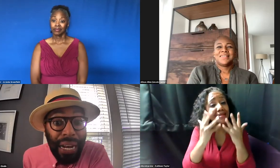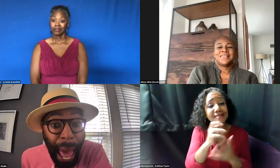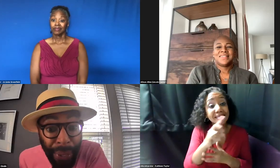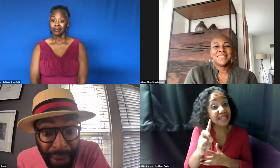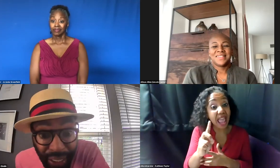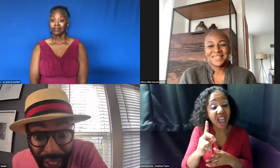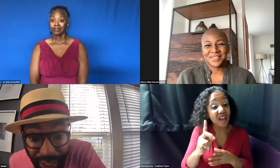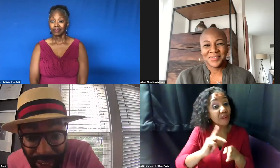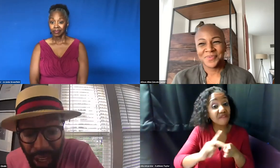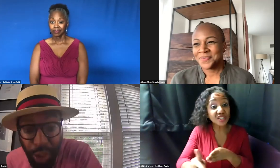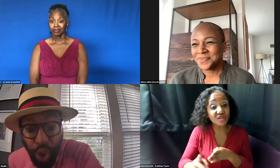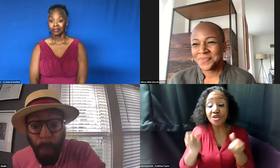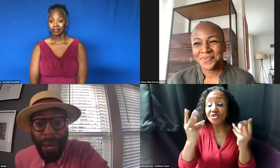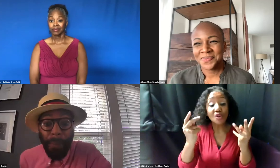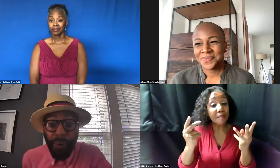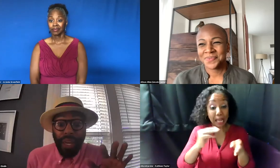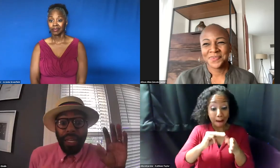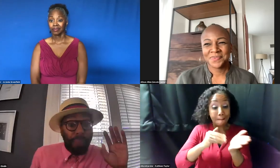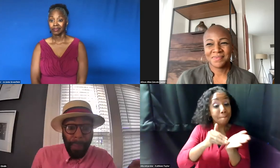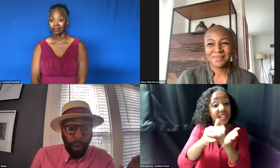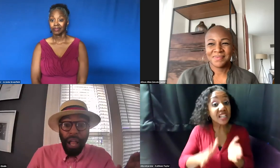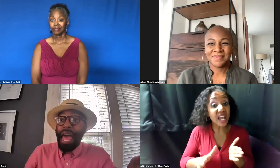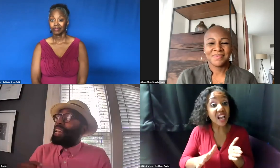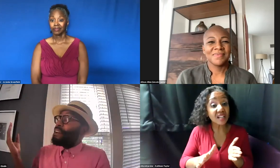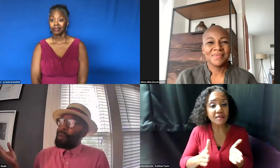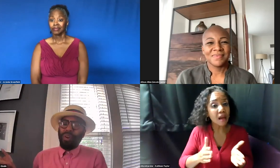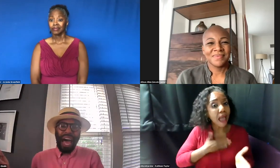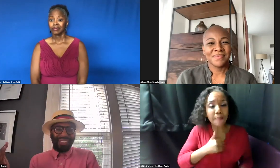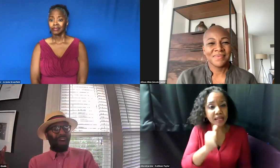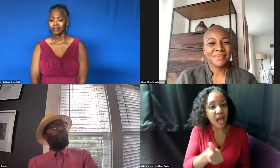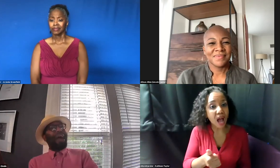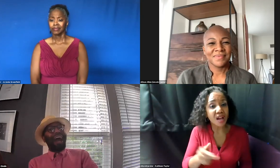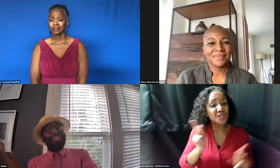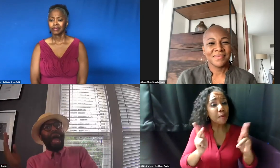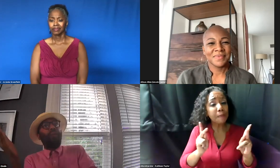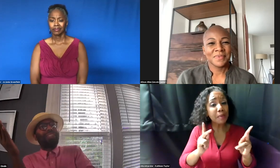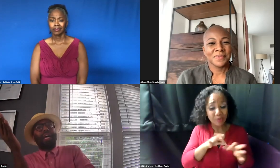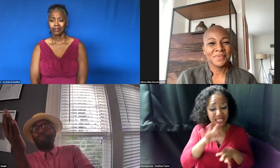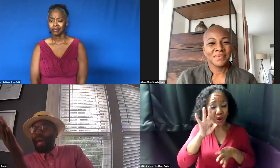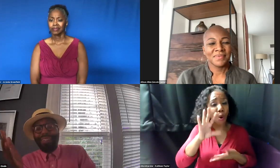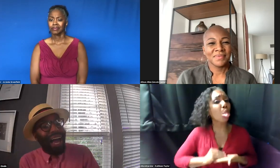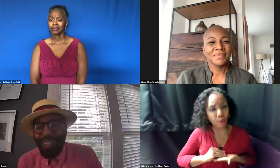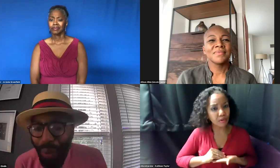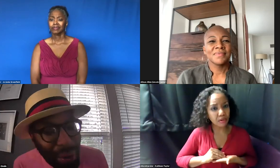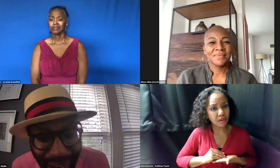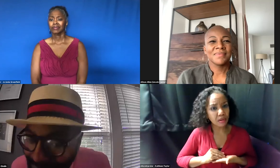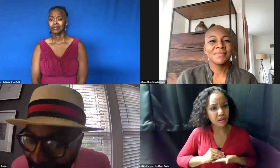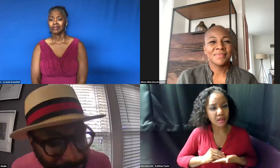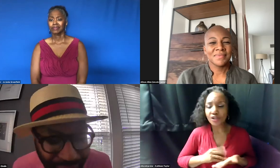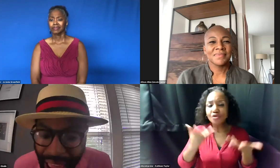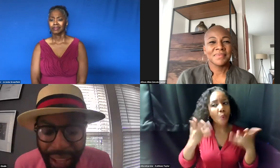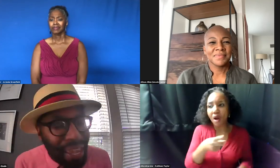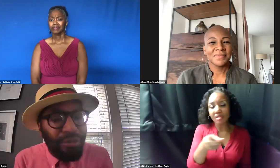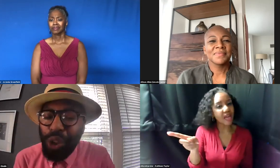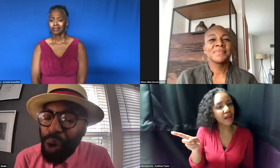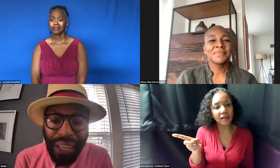many unhappy millionaires, so many broken people that people on the outside are like, oh my gosh, I wish I could be like, nah, you don't want to be like that